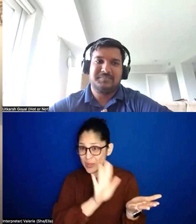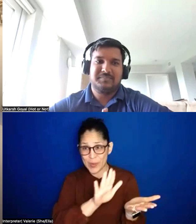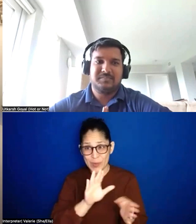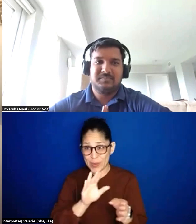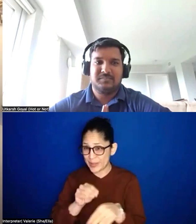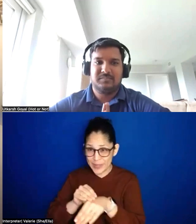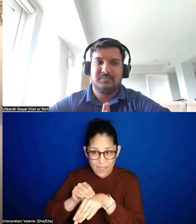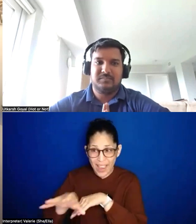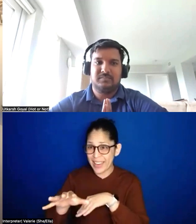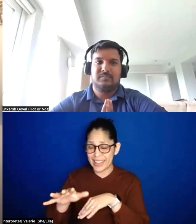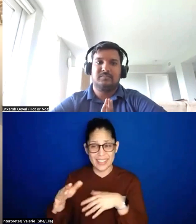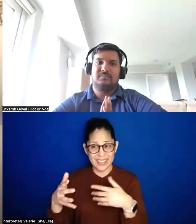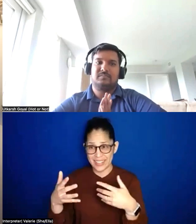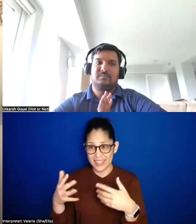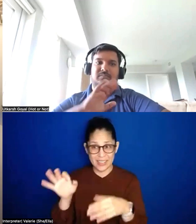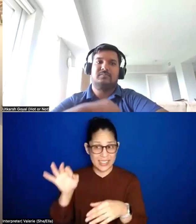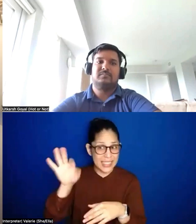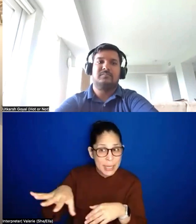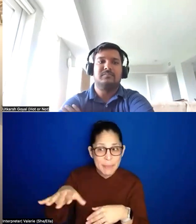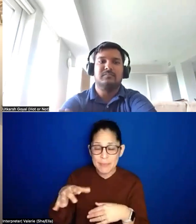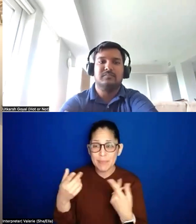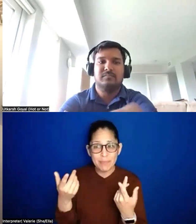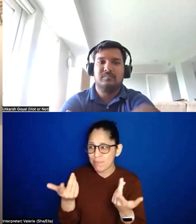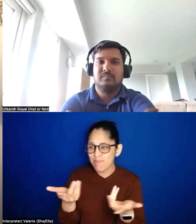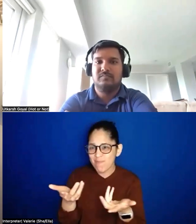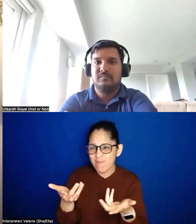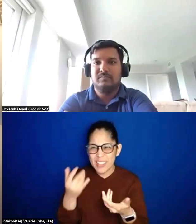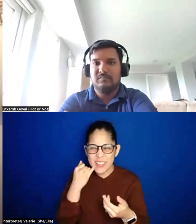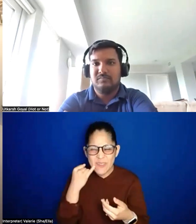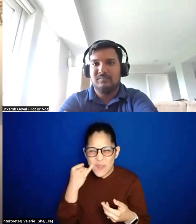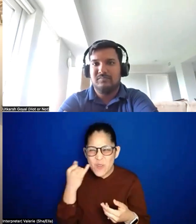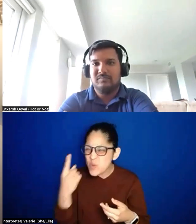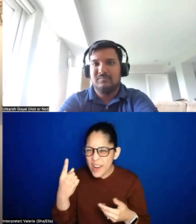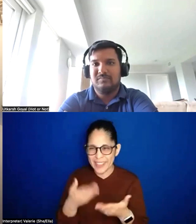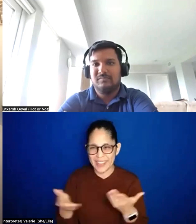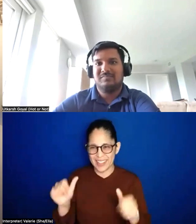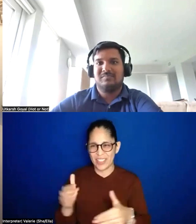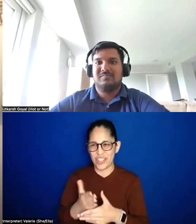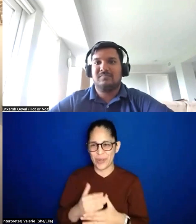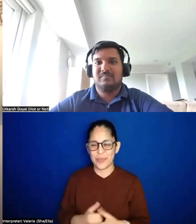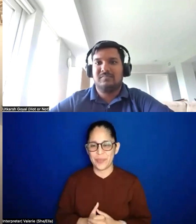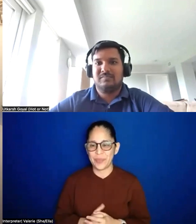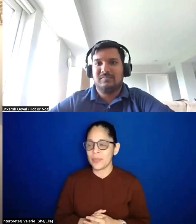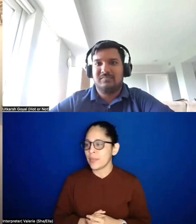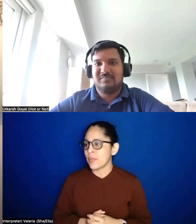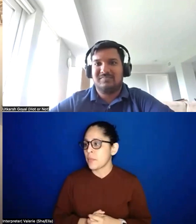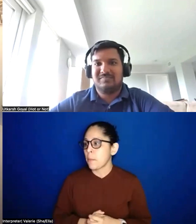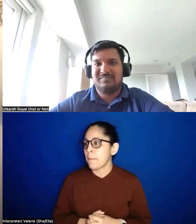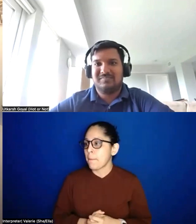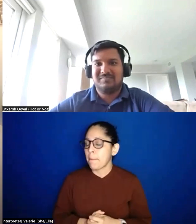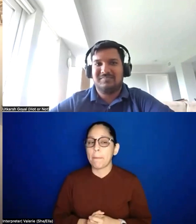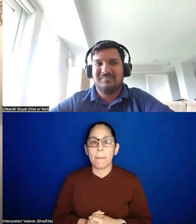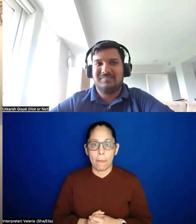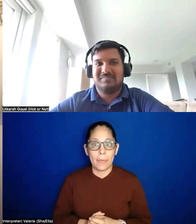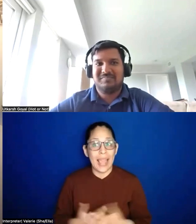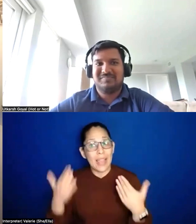what would your insight be or advice, if there was even one thing to share? So